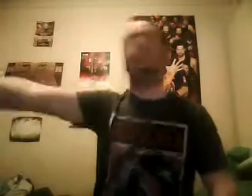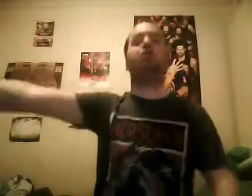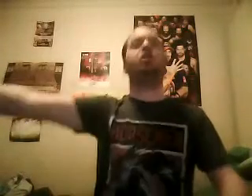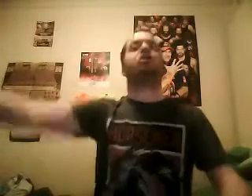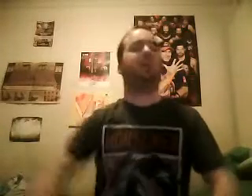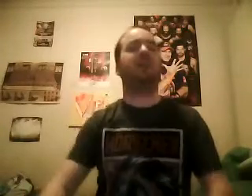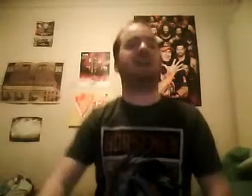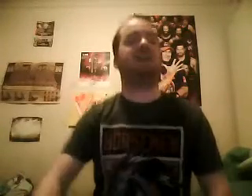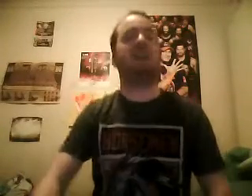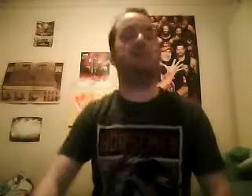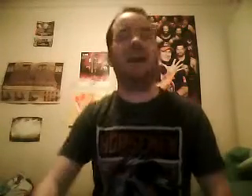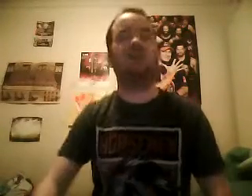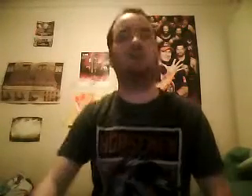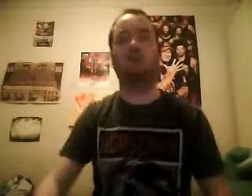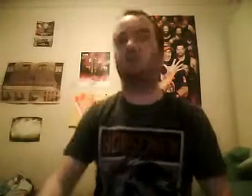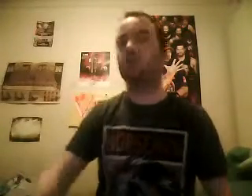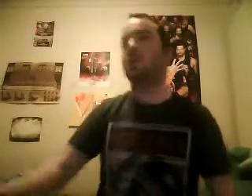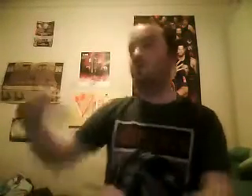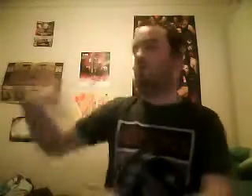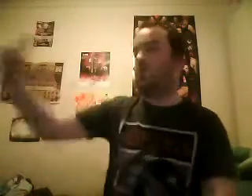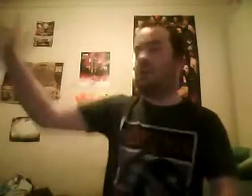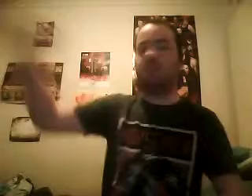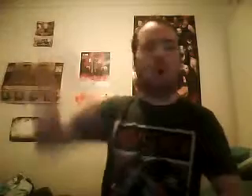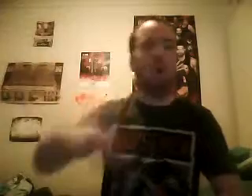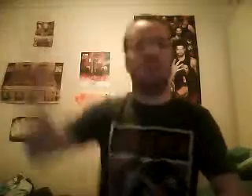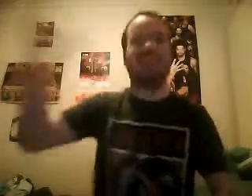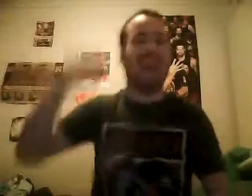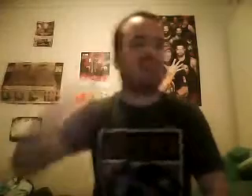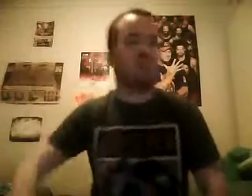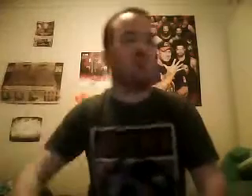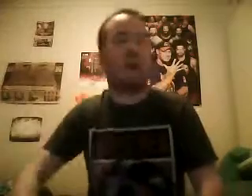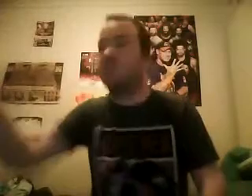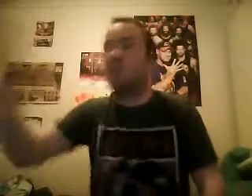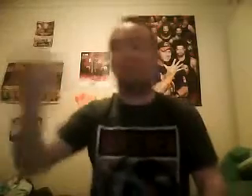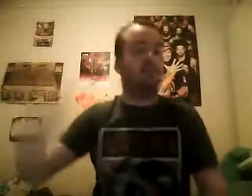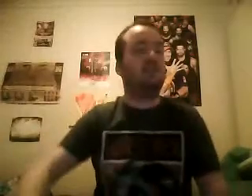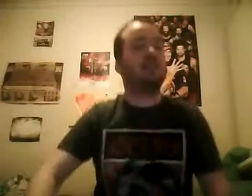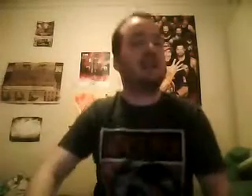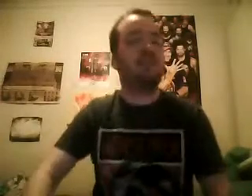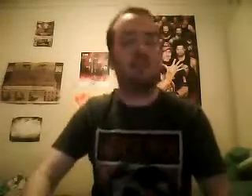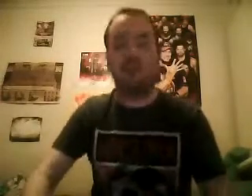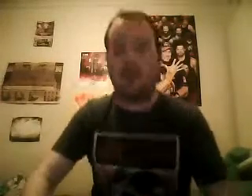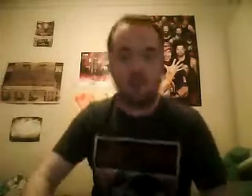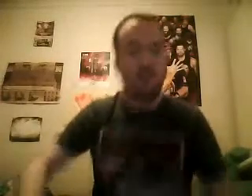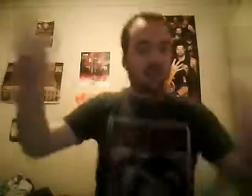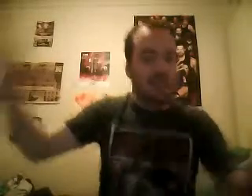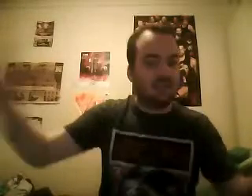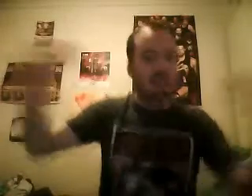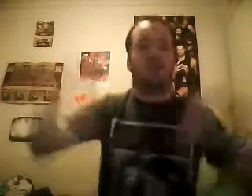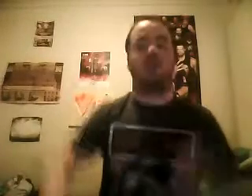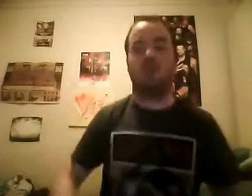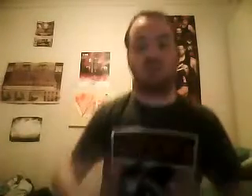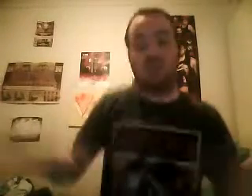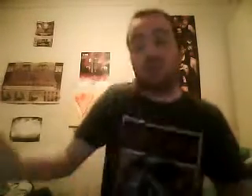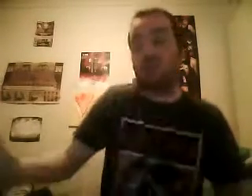course Shane McMahon's going to ban the rule just so that no one attacks Elias during the tag team match. Yes, it's the concept of the